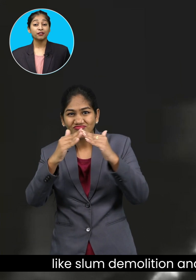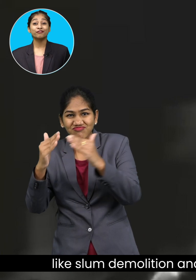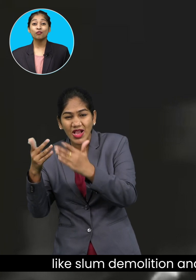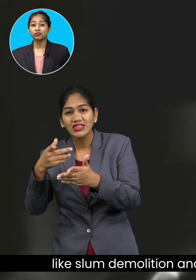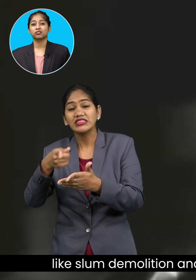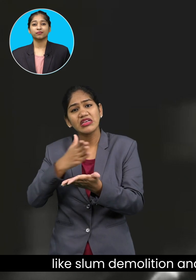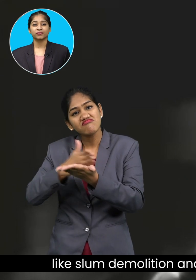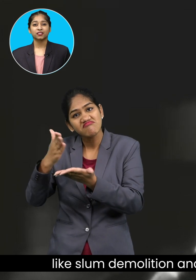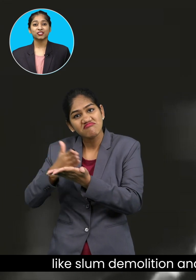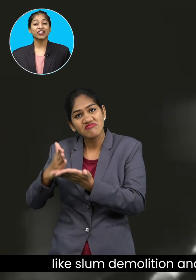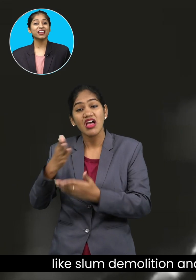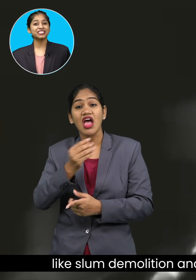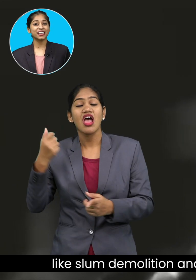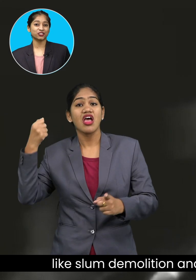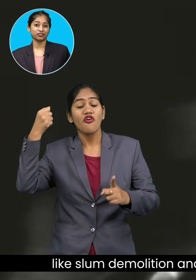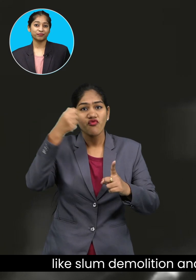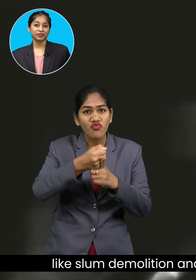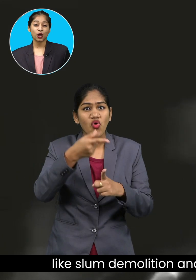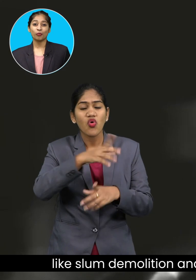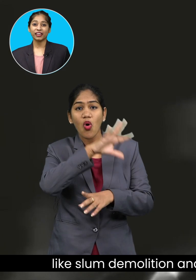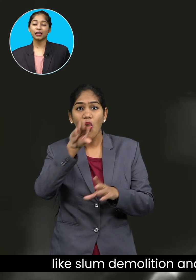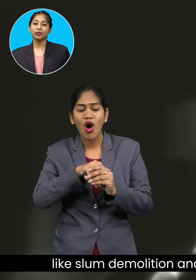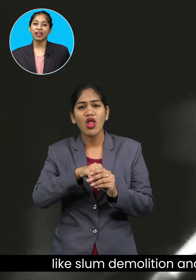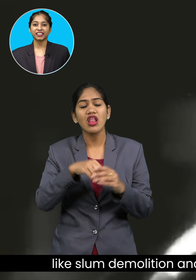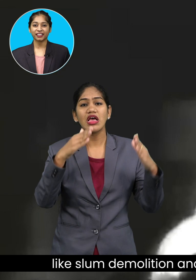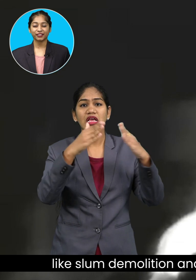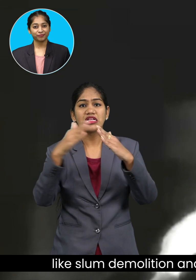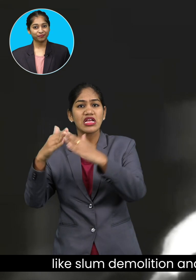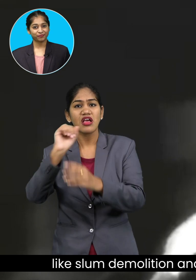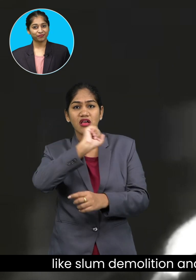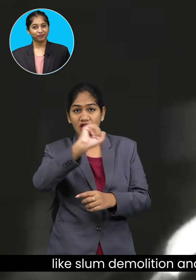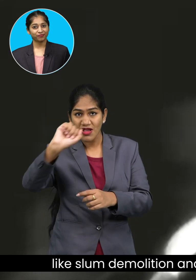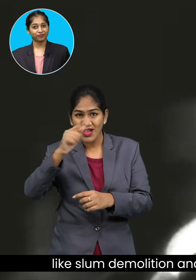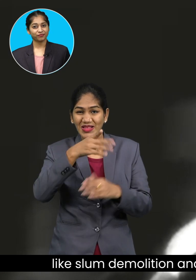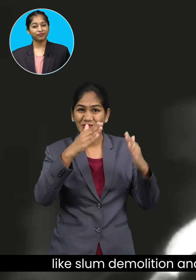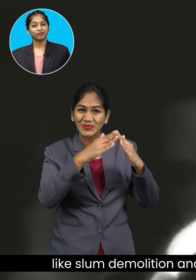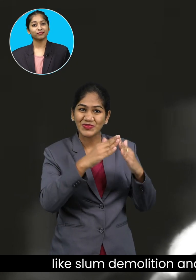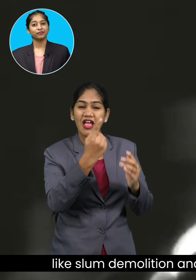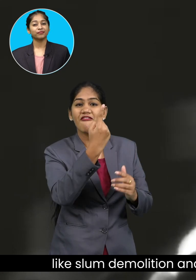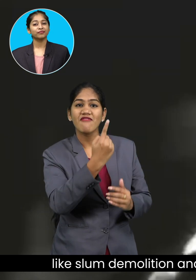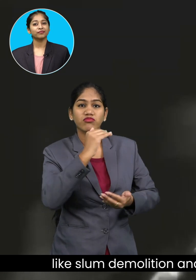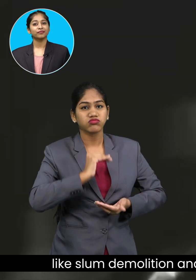and forced sterilization were implemented.